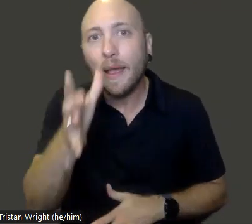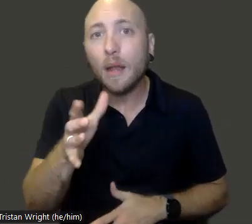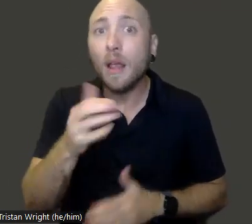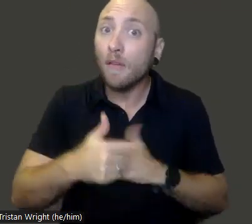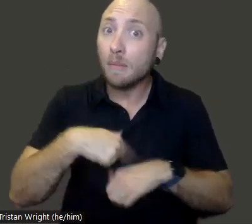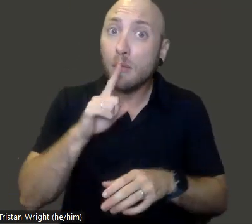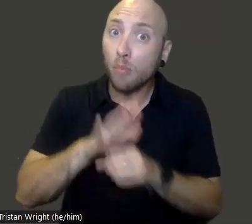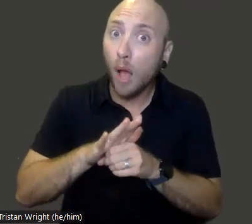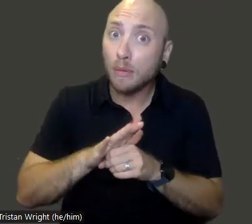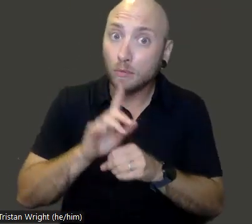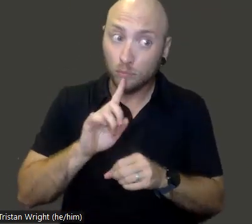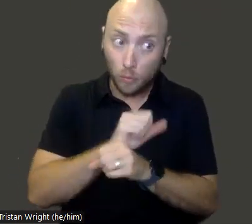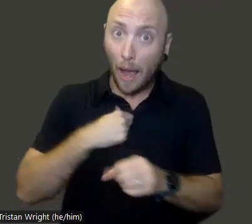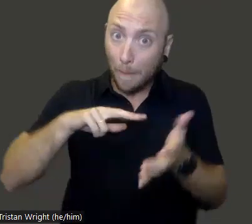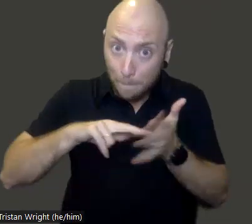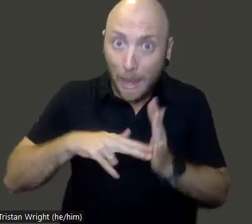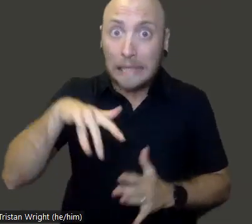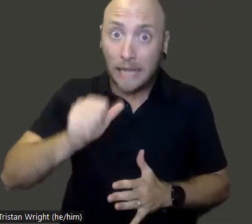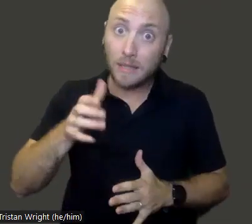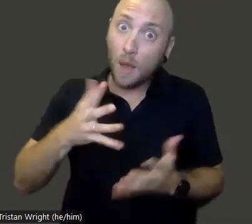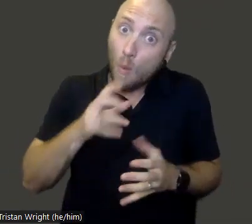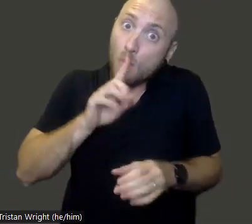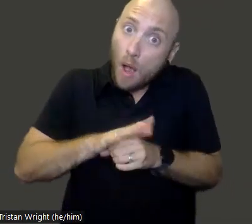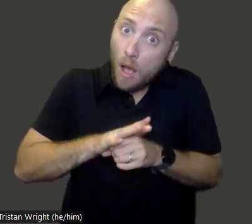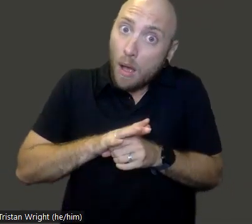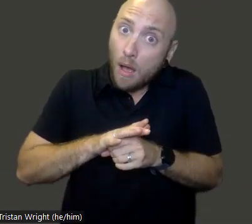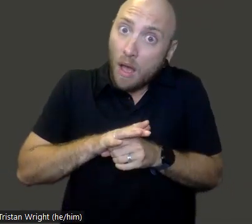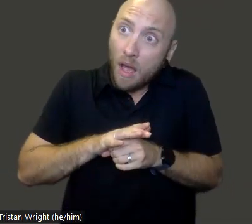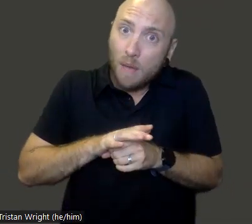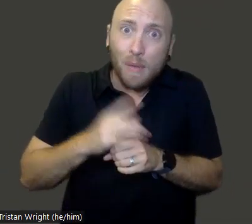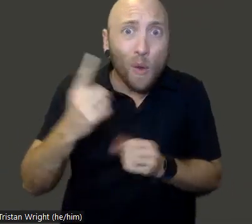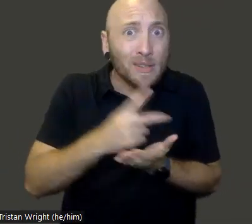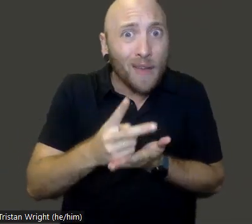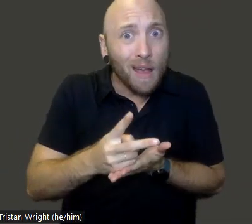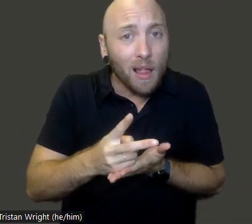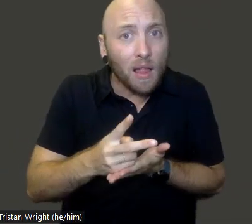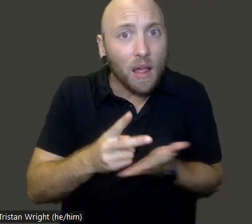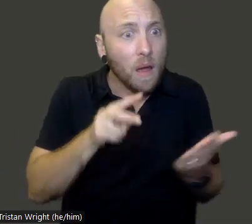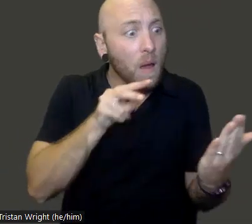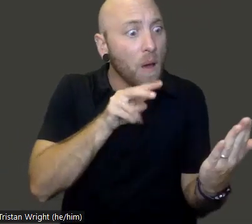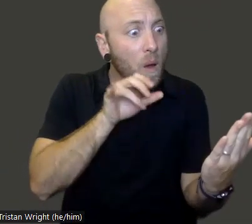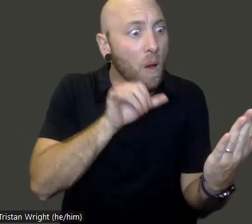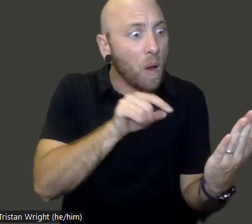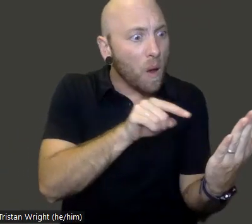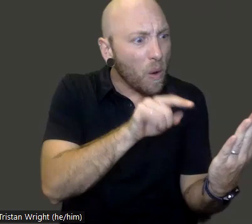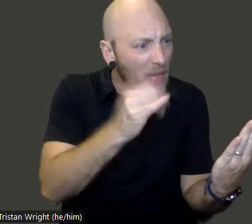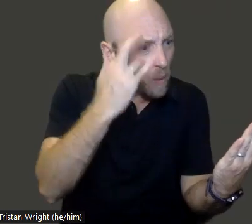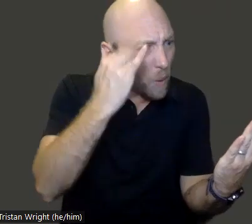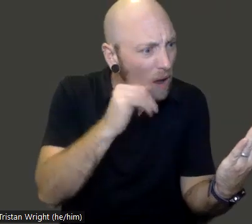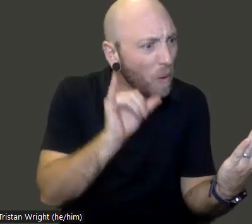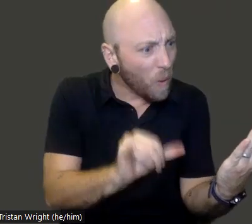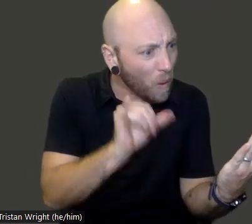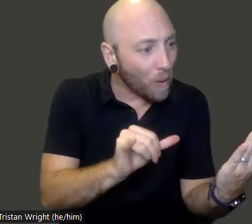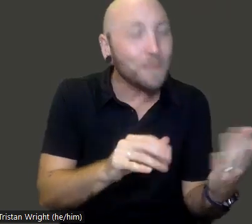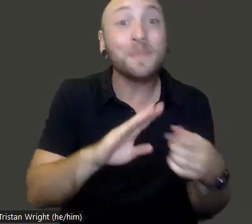but I just couldn't keep them, you know, and it explained that to me. And then it talked about the phenomenon of craving, right? Or the